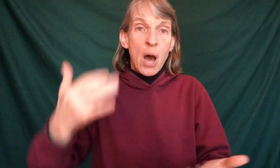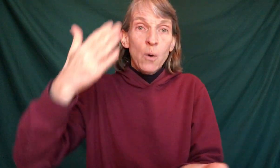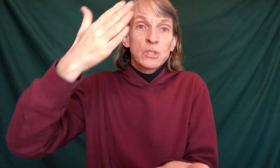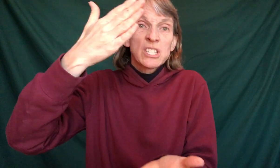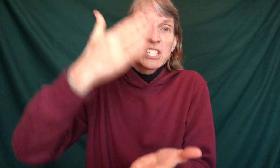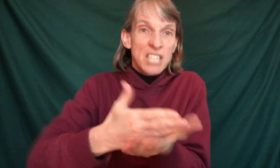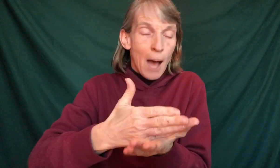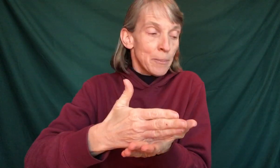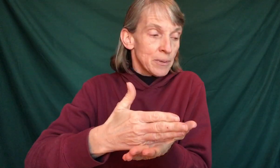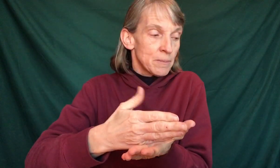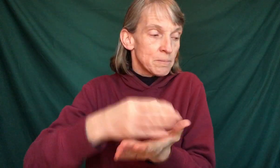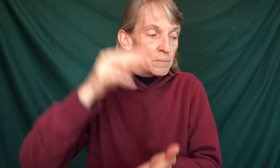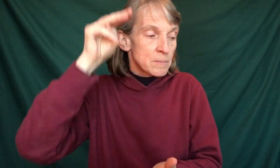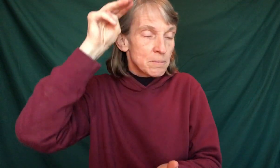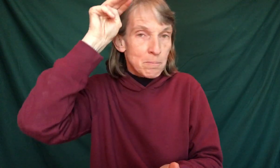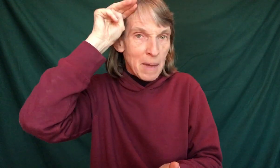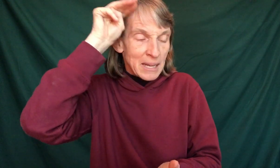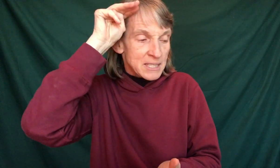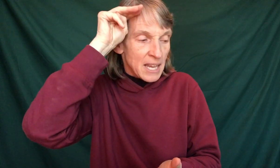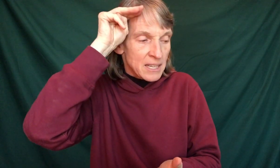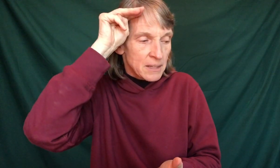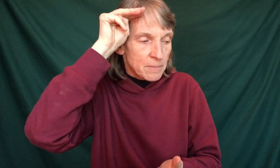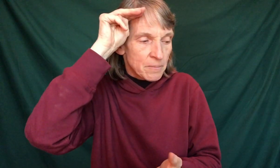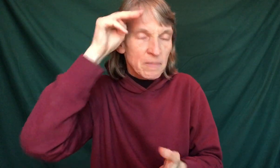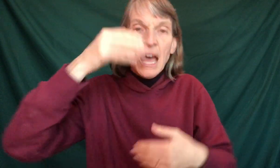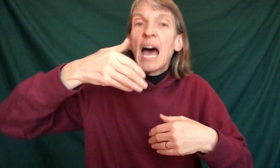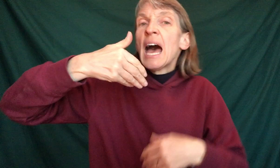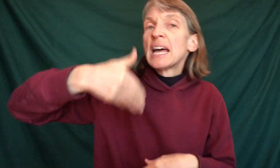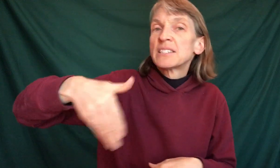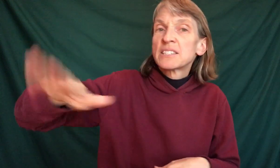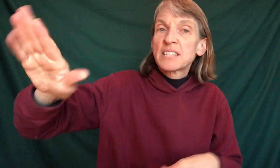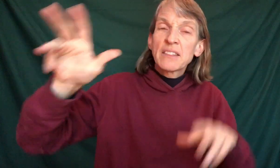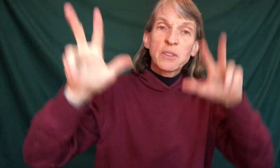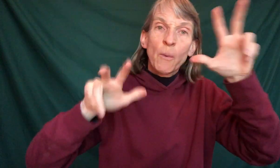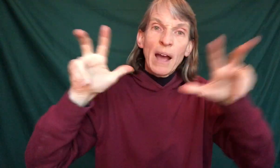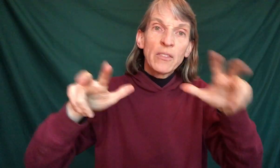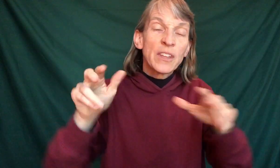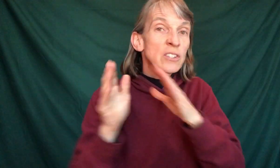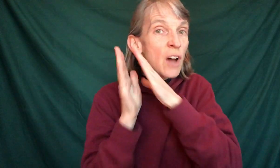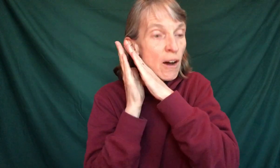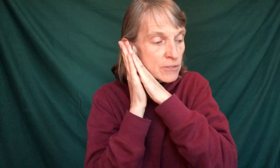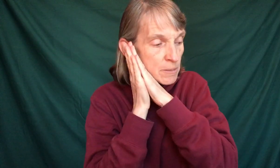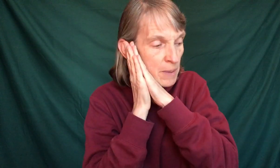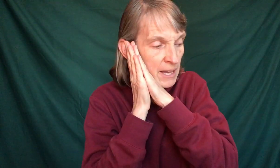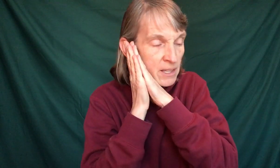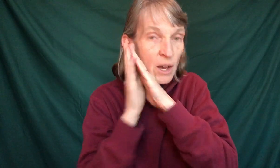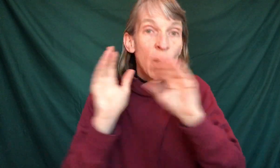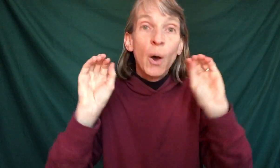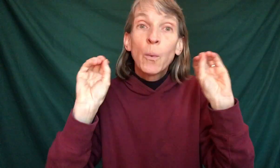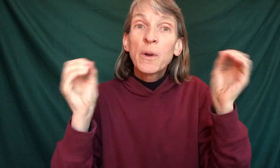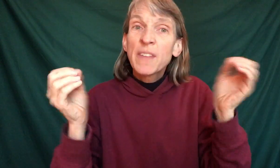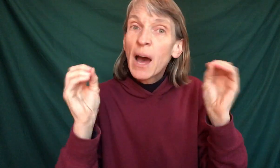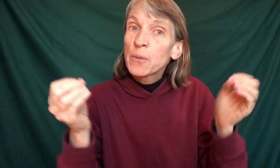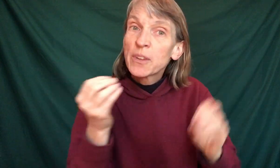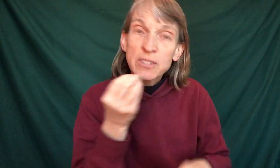Now stop, Max said, and sent the wild things off to bed without their